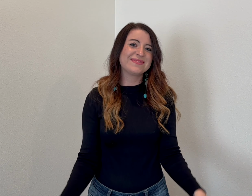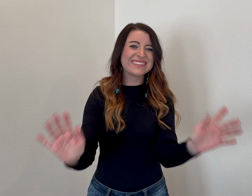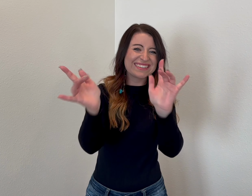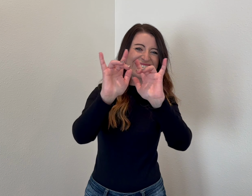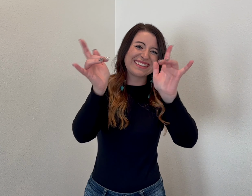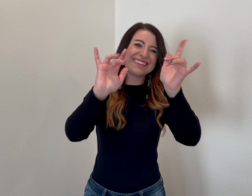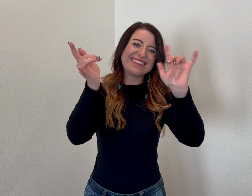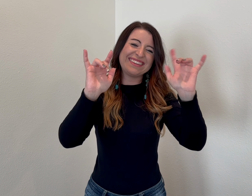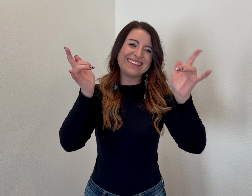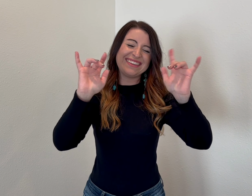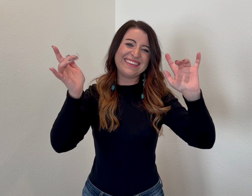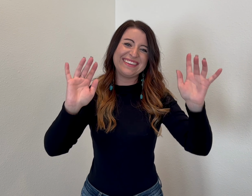thousand beds no There is no sense There